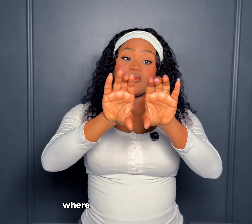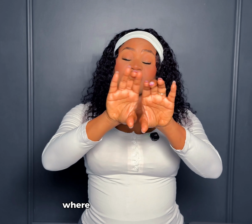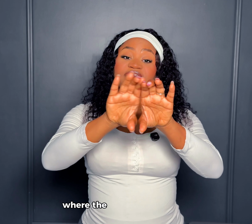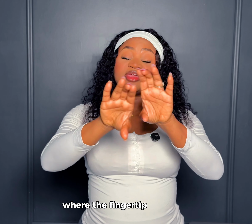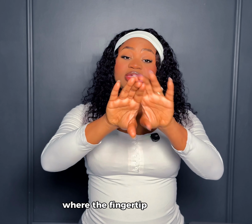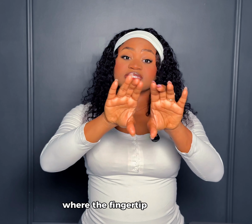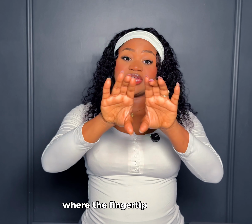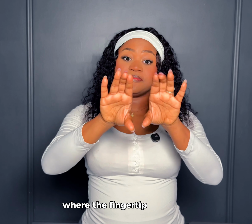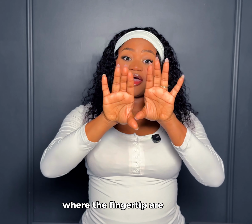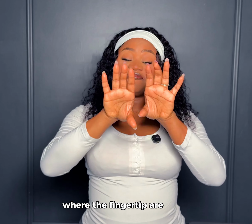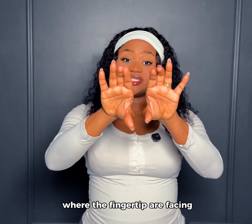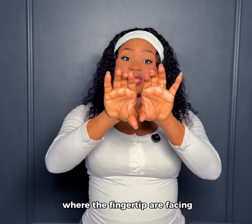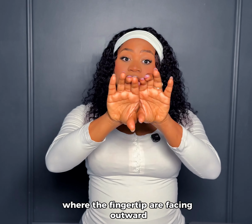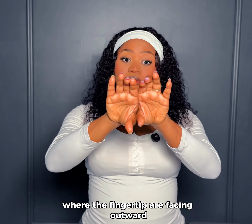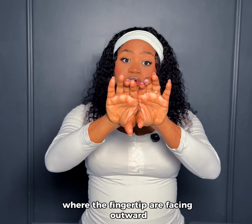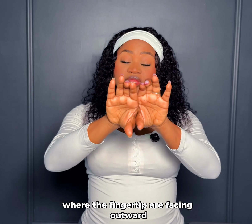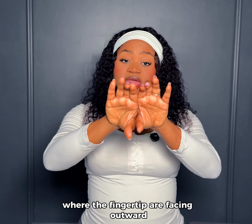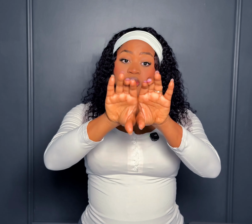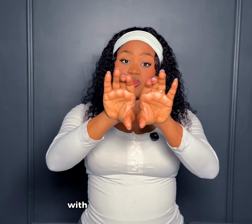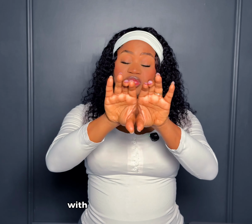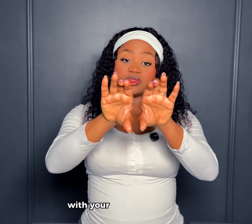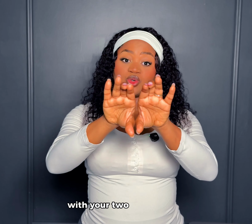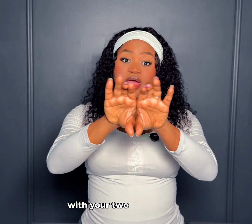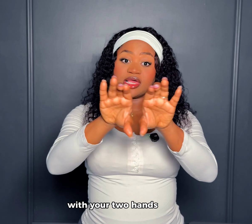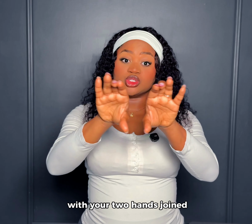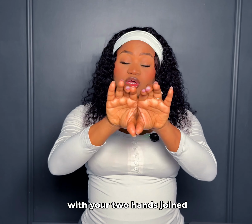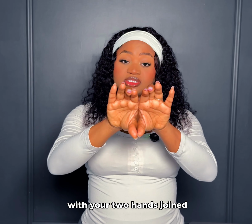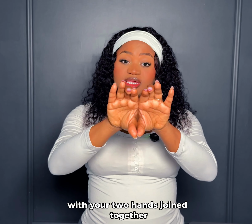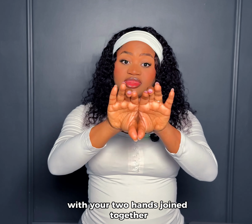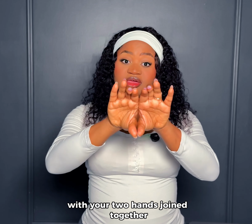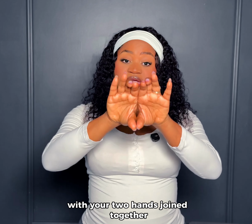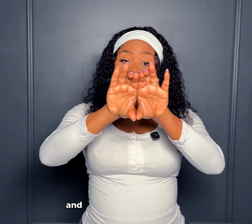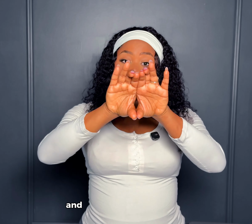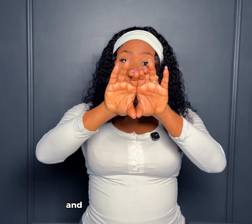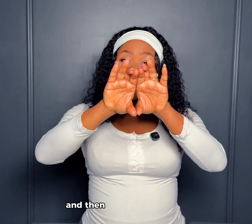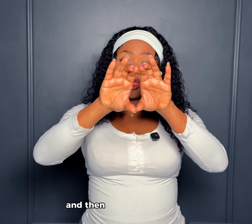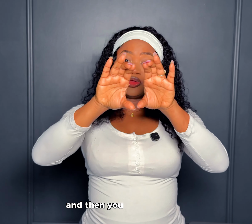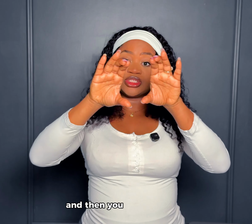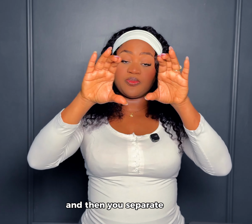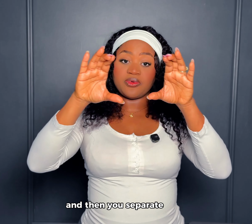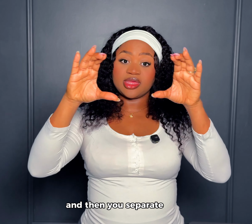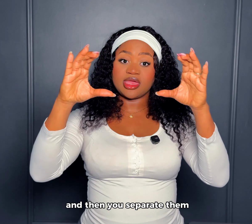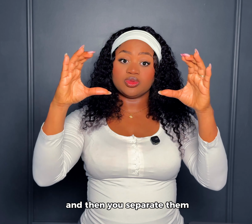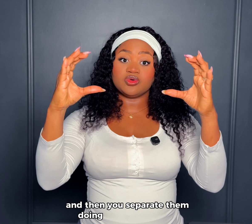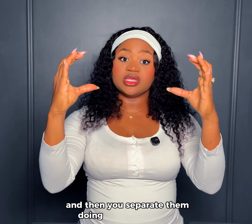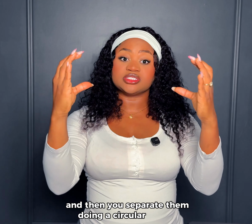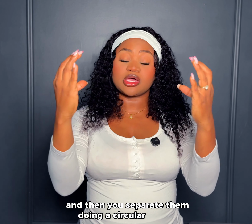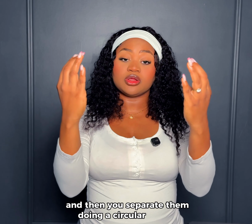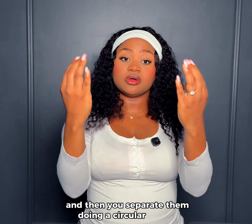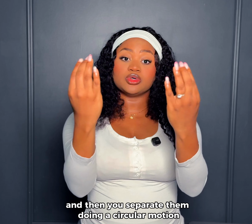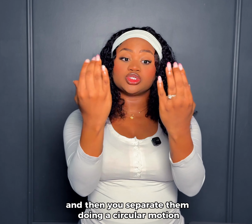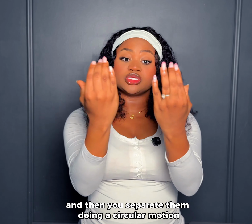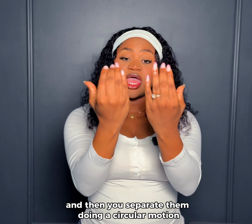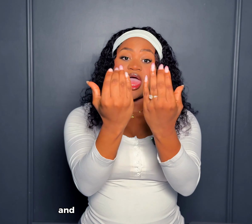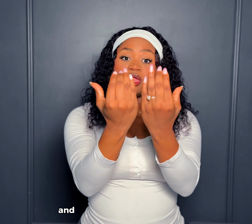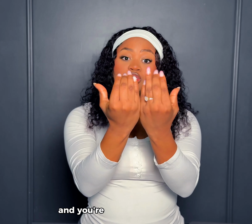the fingertips are facing outward with your two hands joined together, and then you separate them doing a circular motion and you